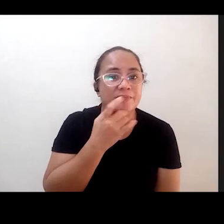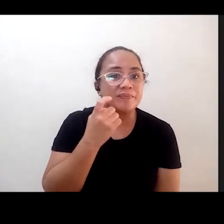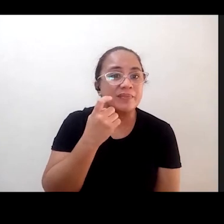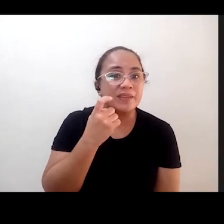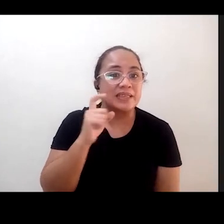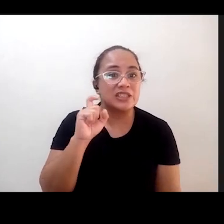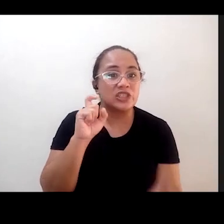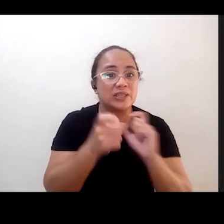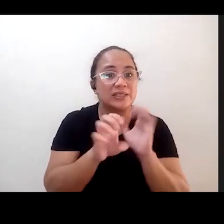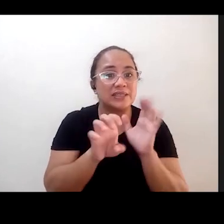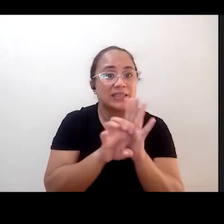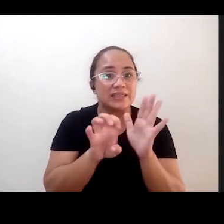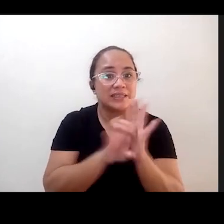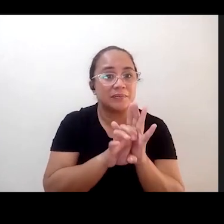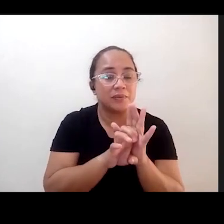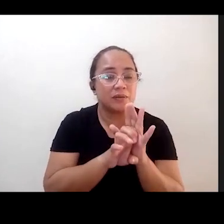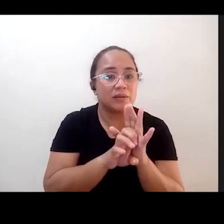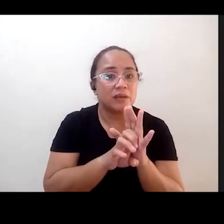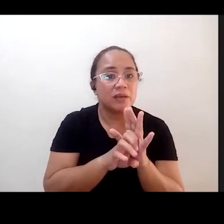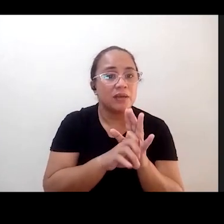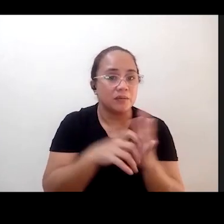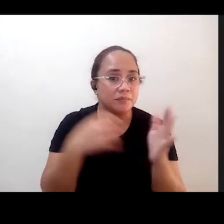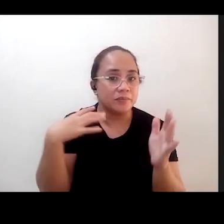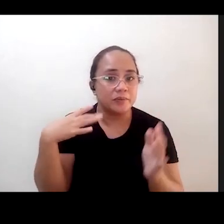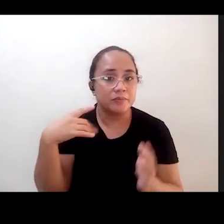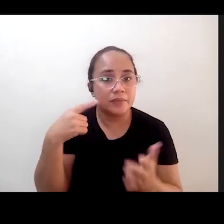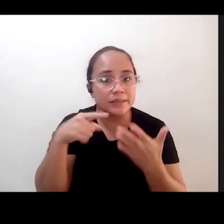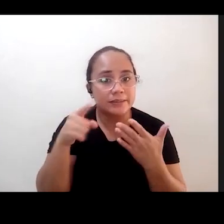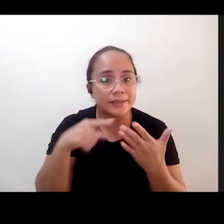examples, let me look here.